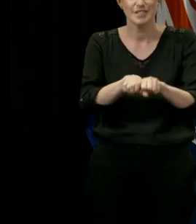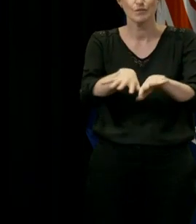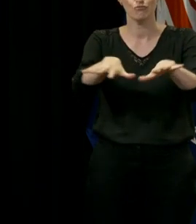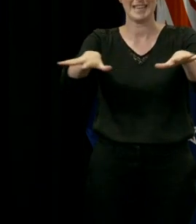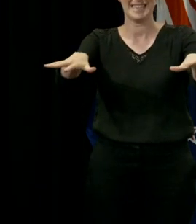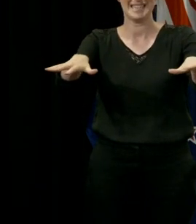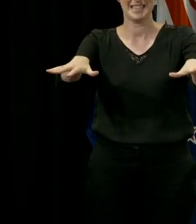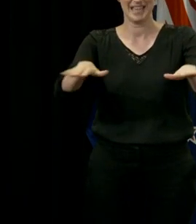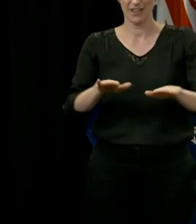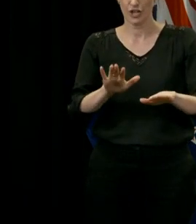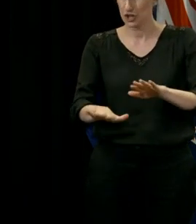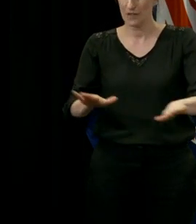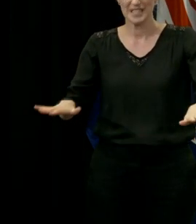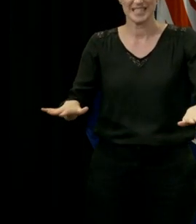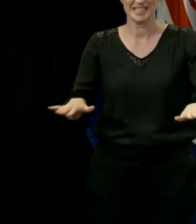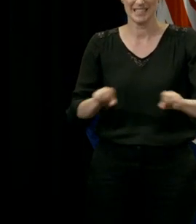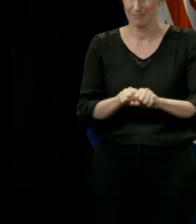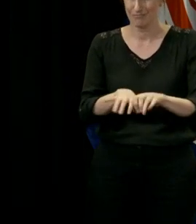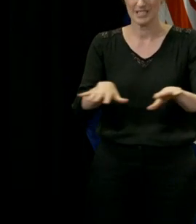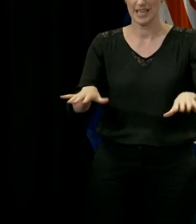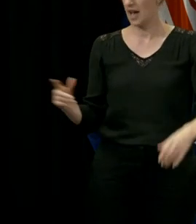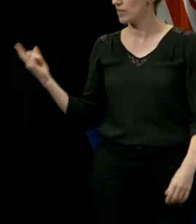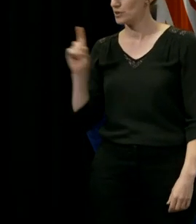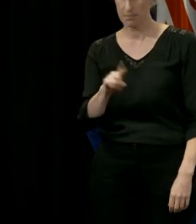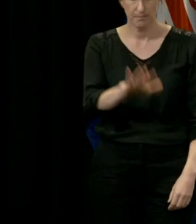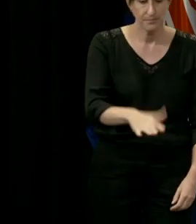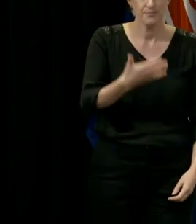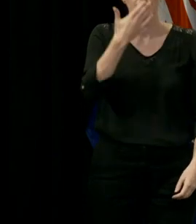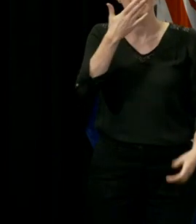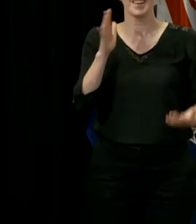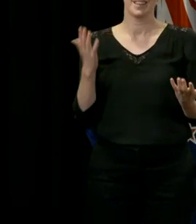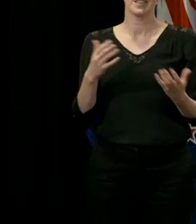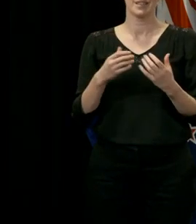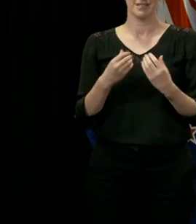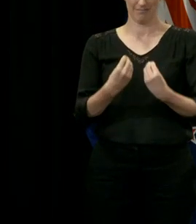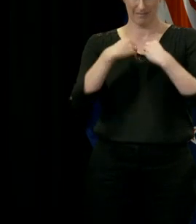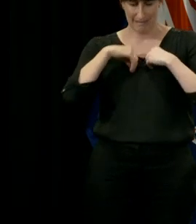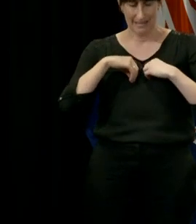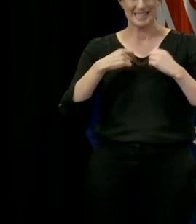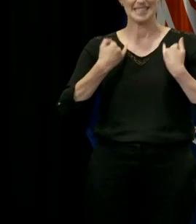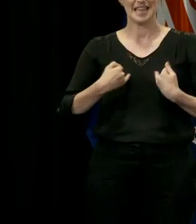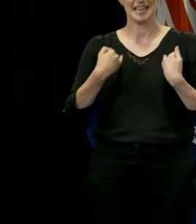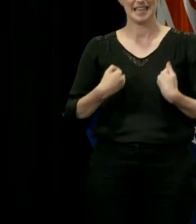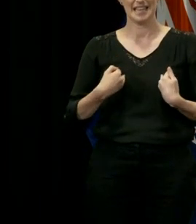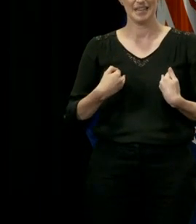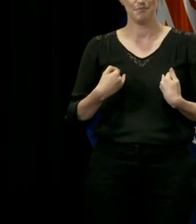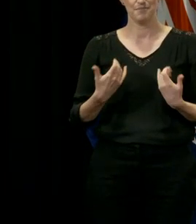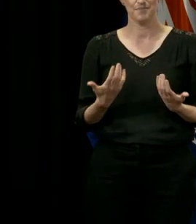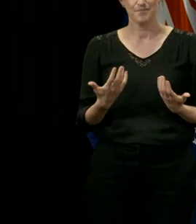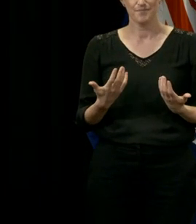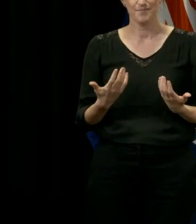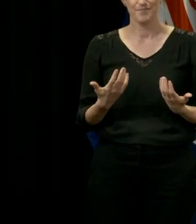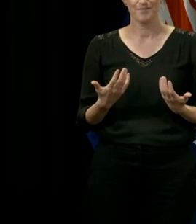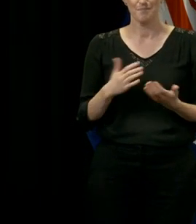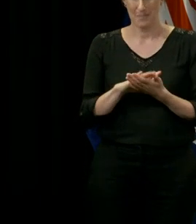surface and gets COVID, that's a whole family that might be 2 weeks into their self-isolation who now, is essentially restarting